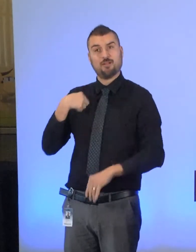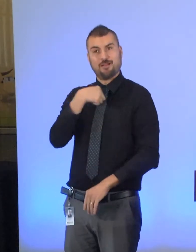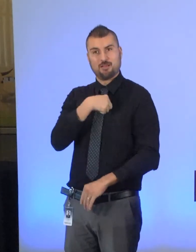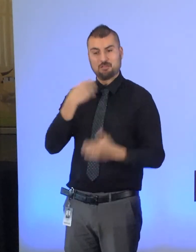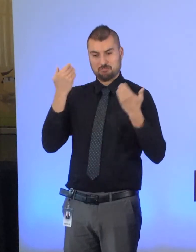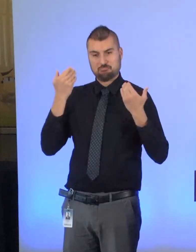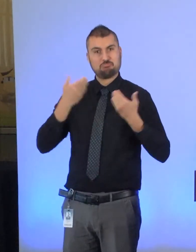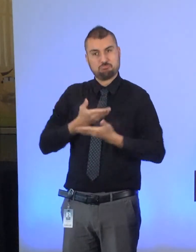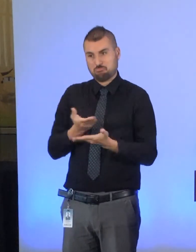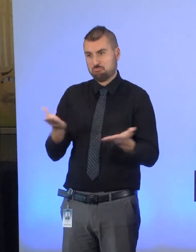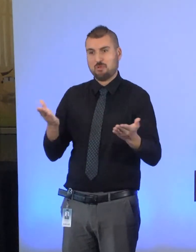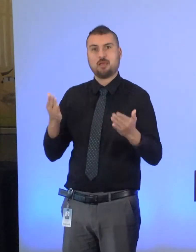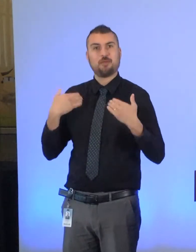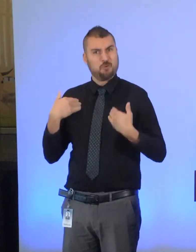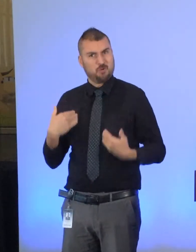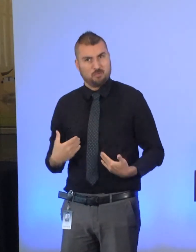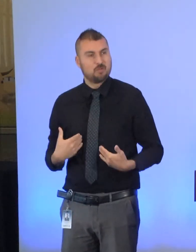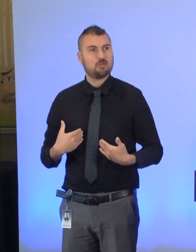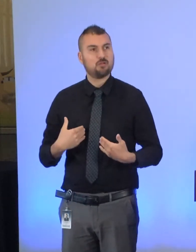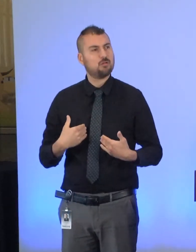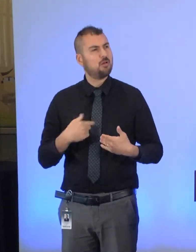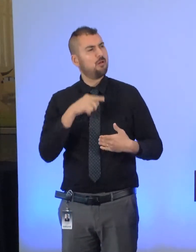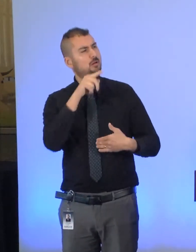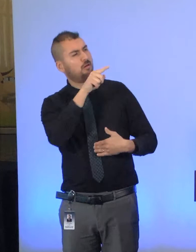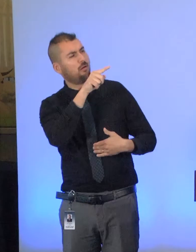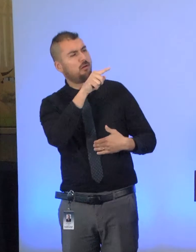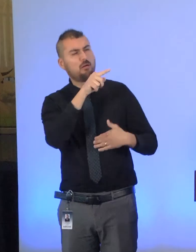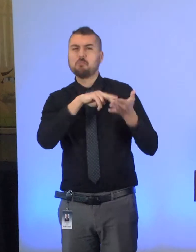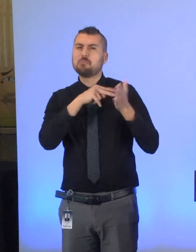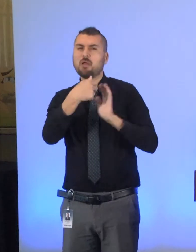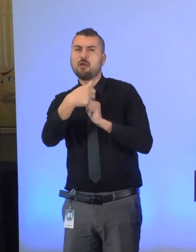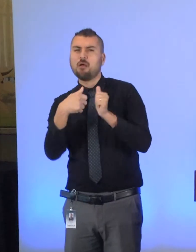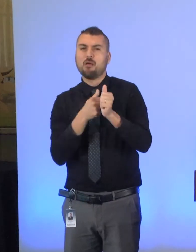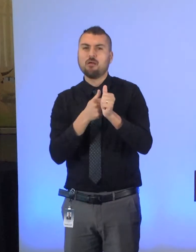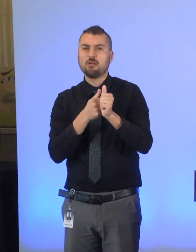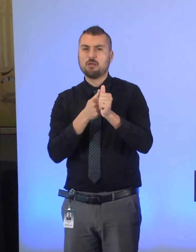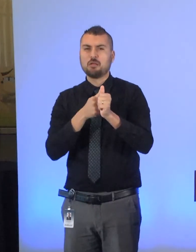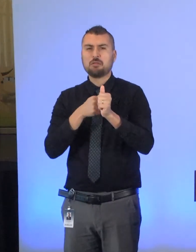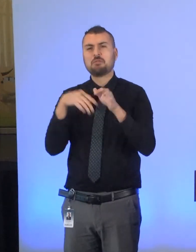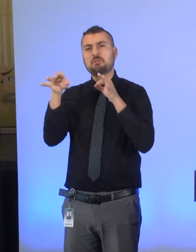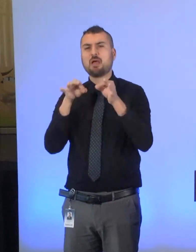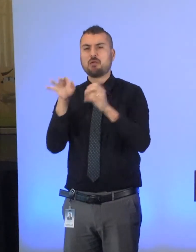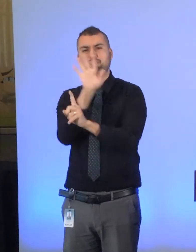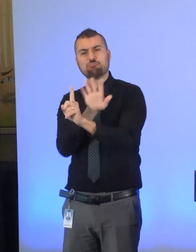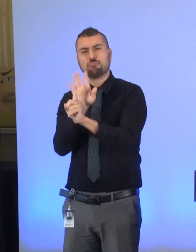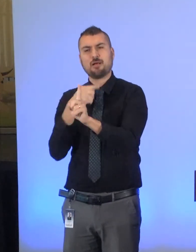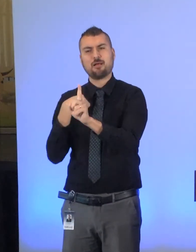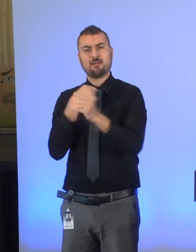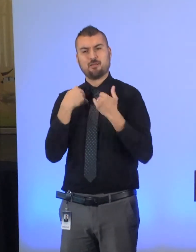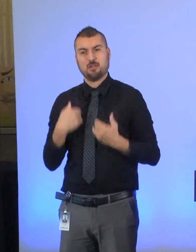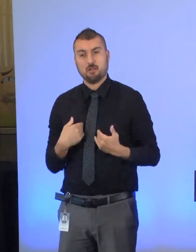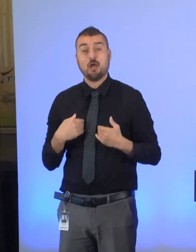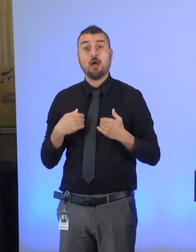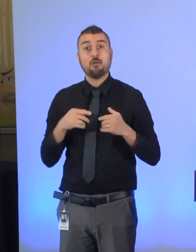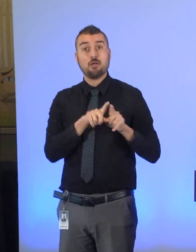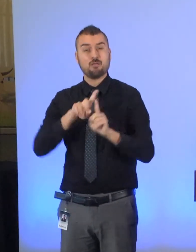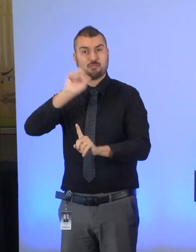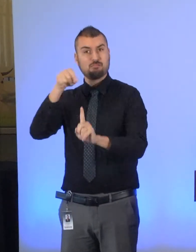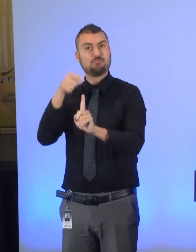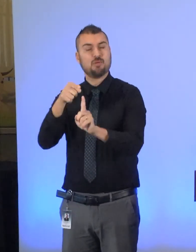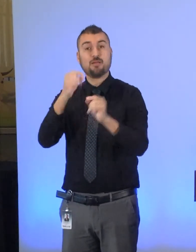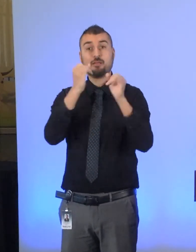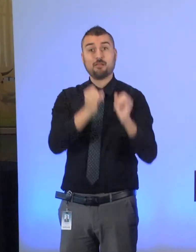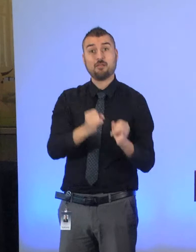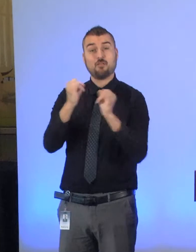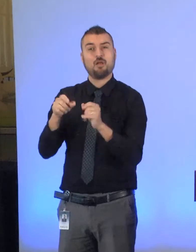what do they say about us as human beings, but they're also specific to individuals and they're specific